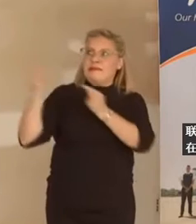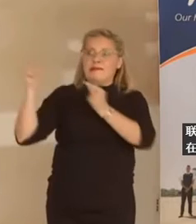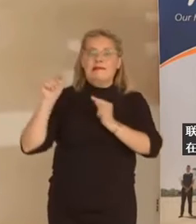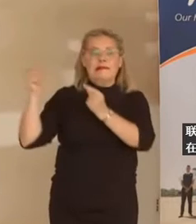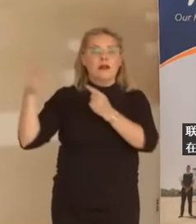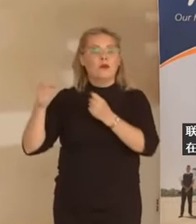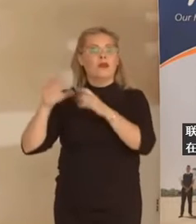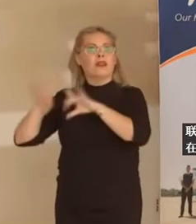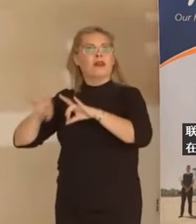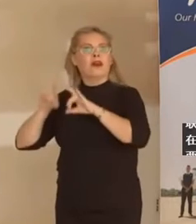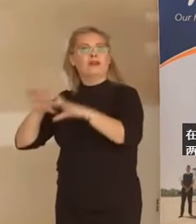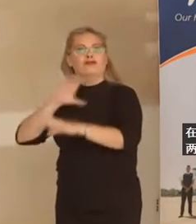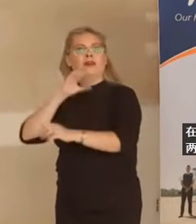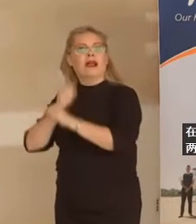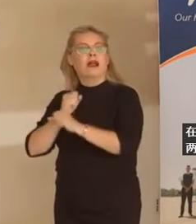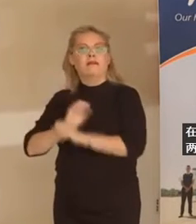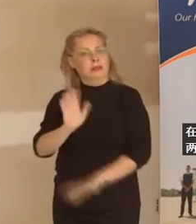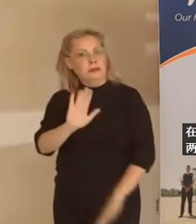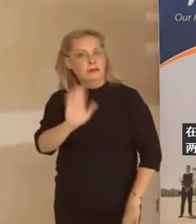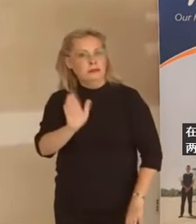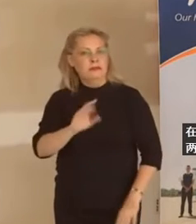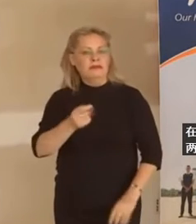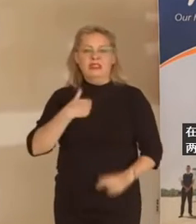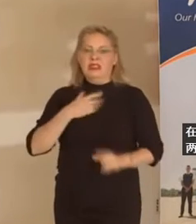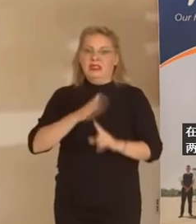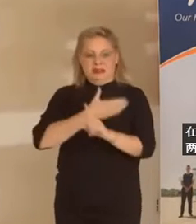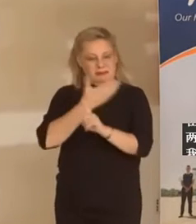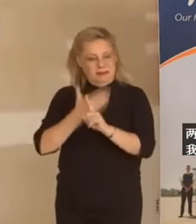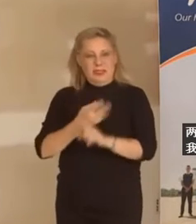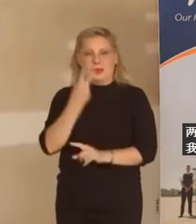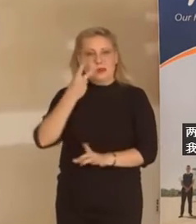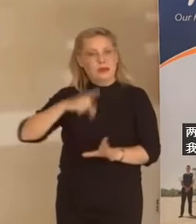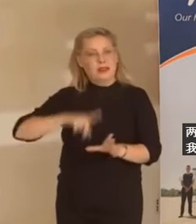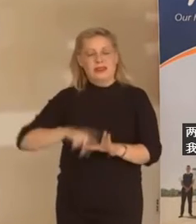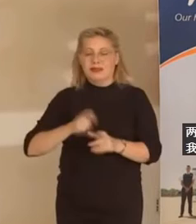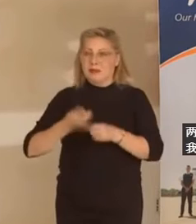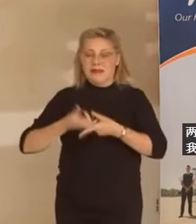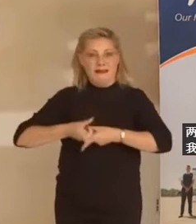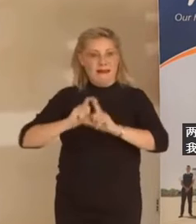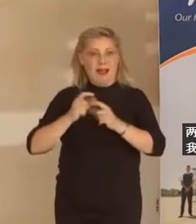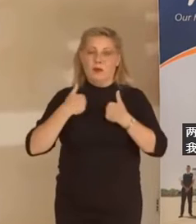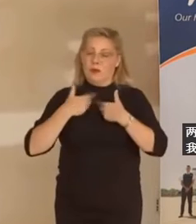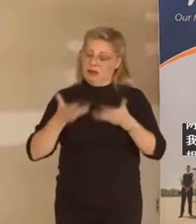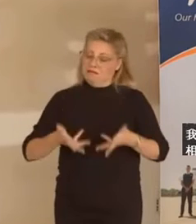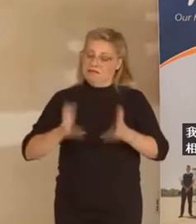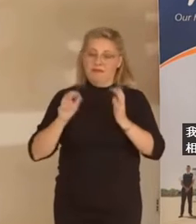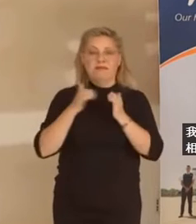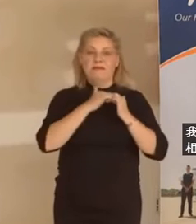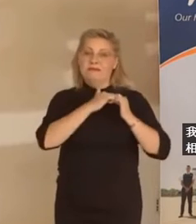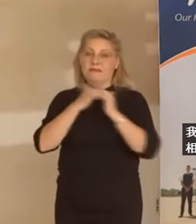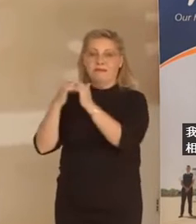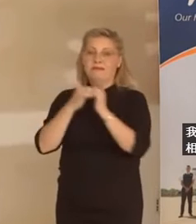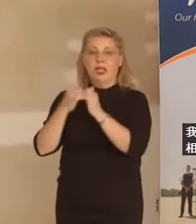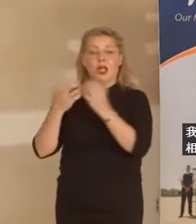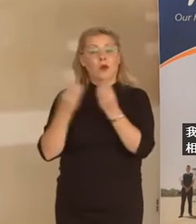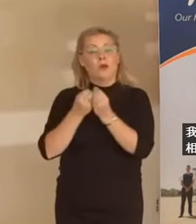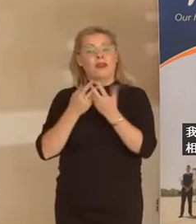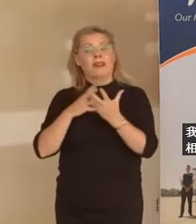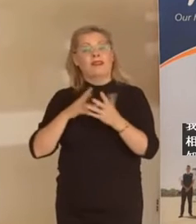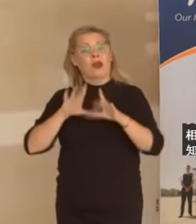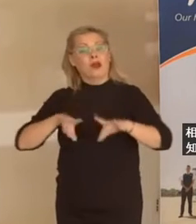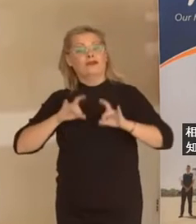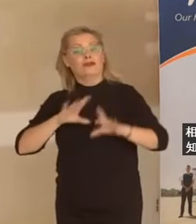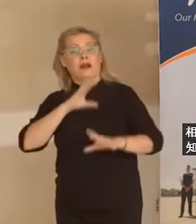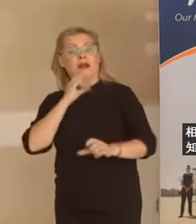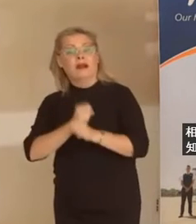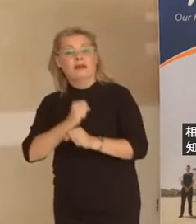this entire 2 years, this challenging 2 years, we've always sought to work together to provide support to each other.